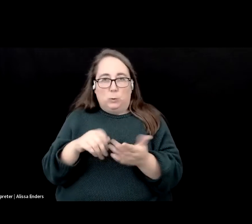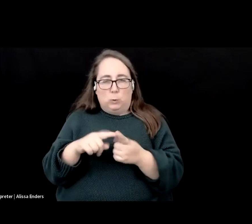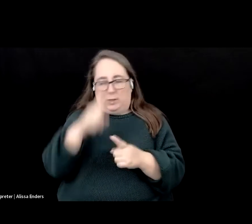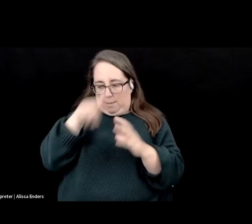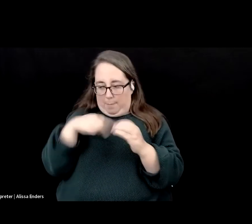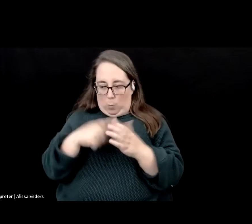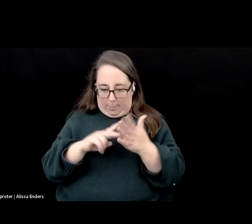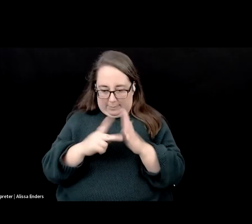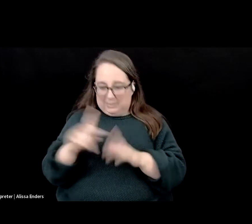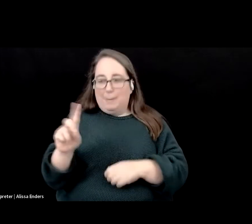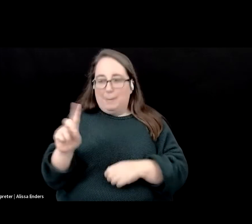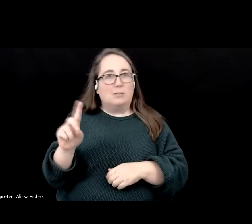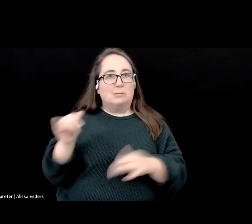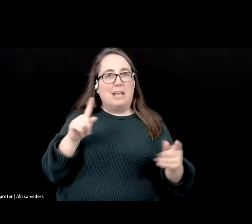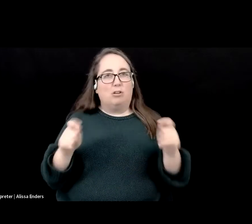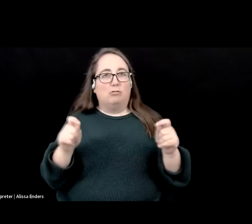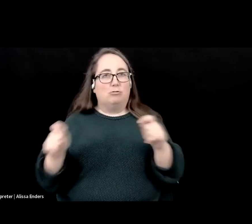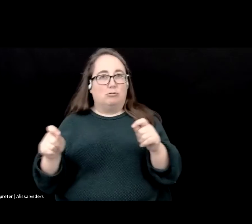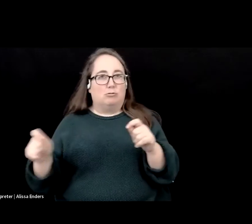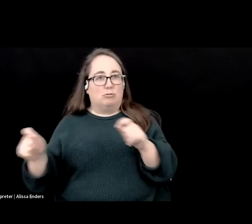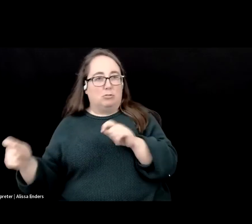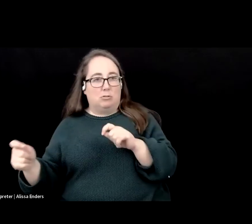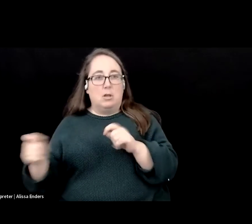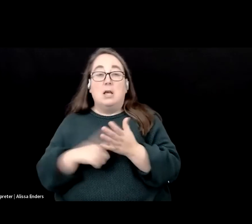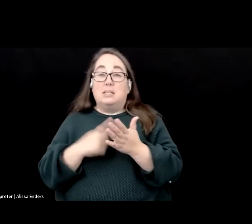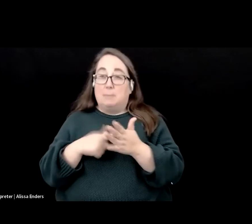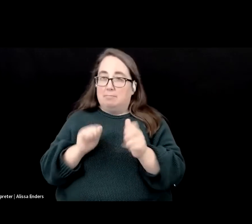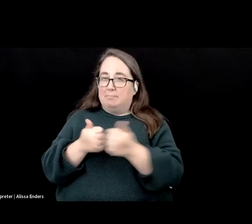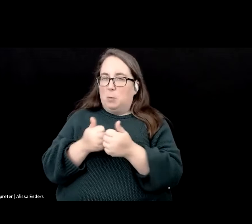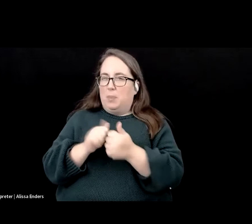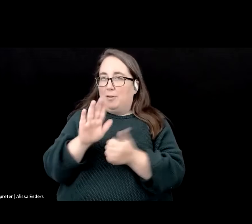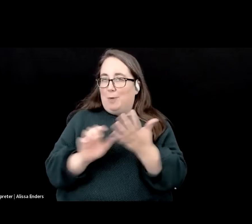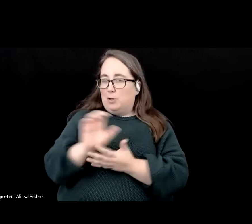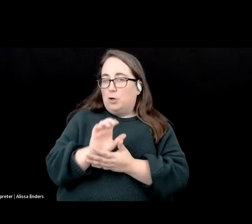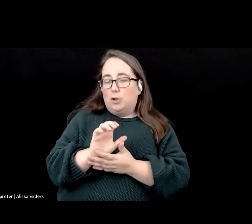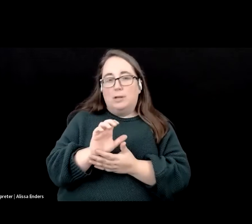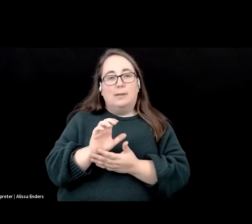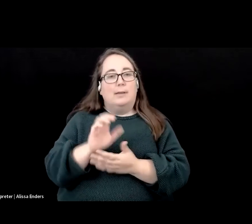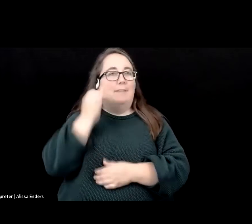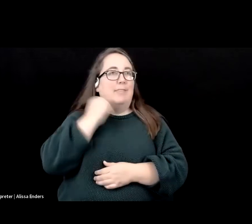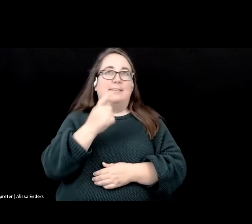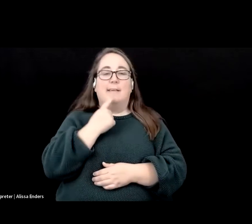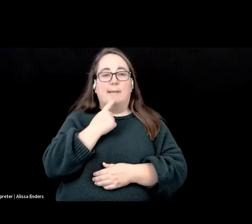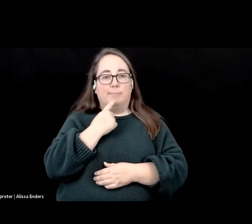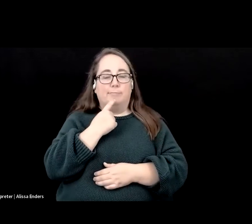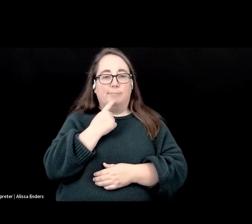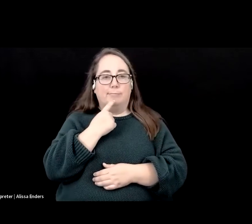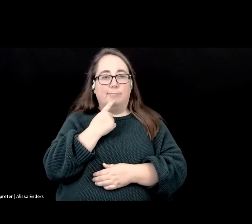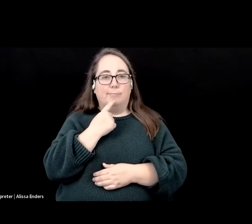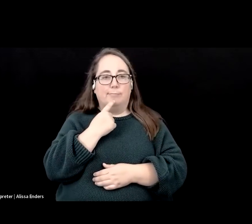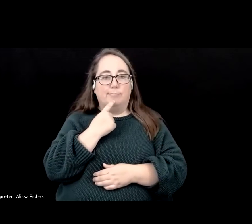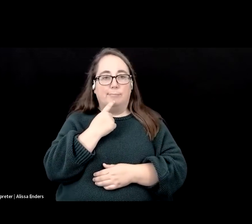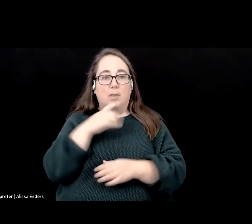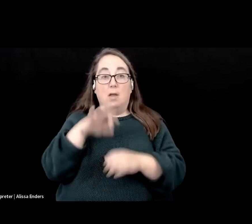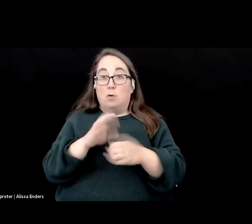as something that evolves over time. I would sometimes challenge them on the criteria that they said. If you say that, for example, voting